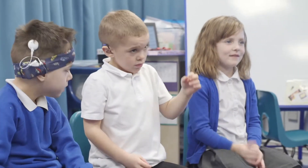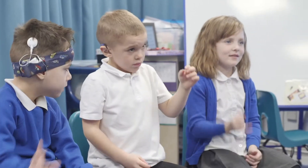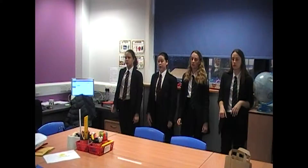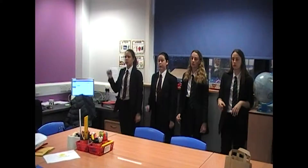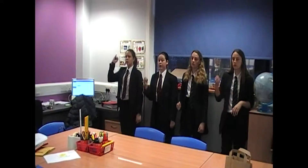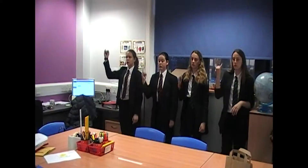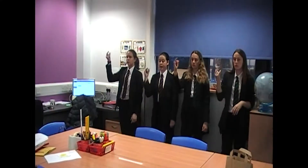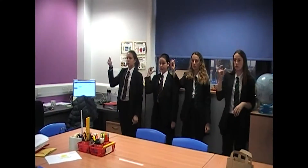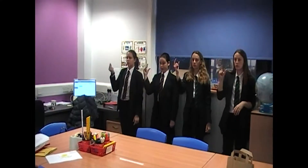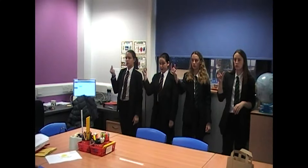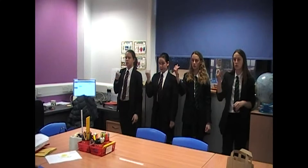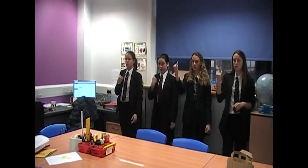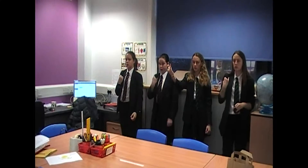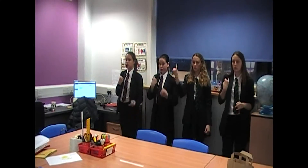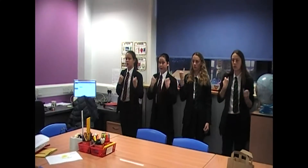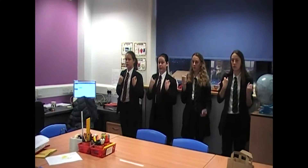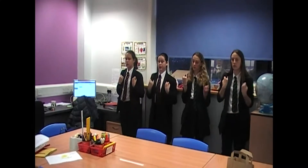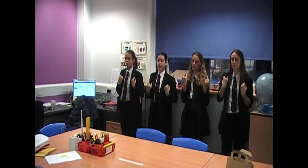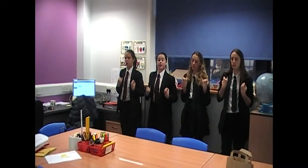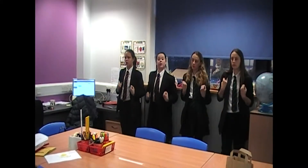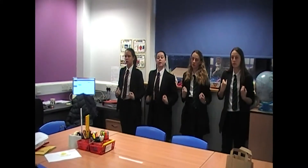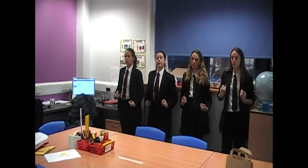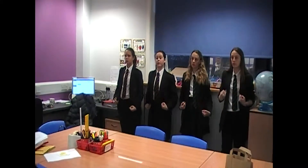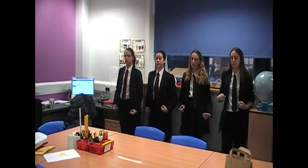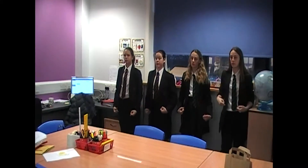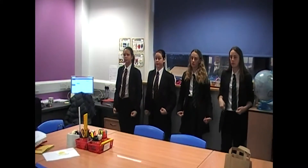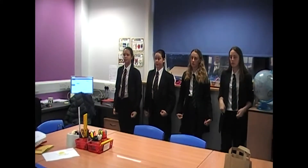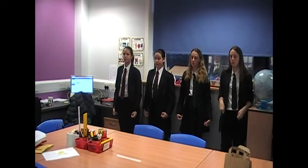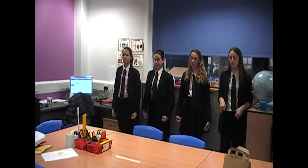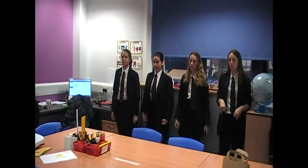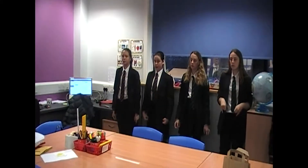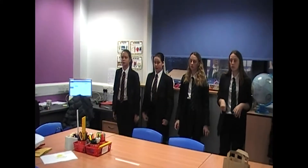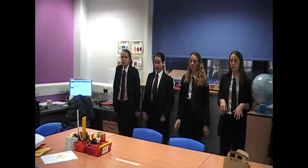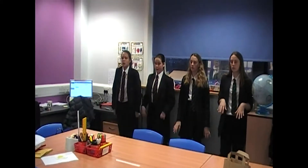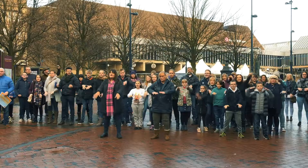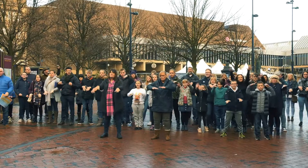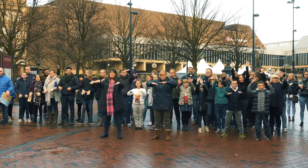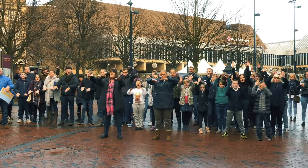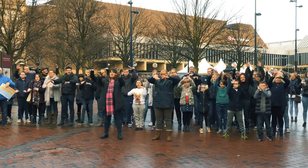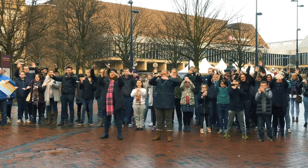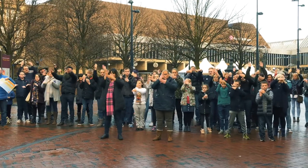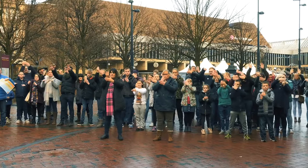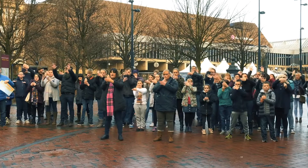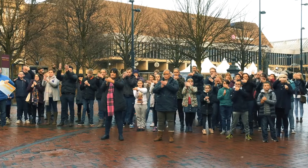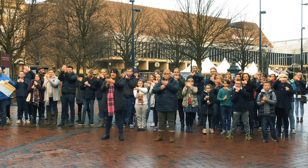When the sharpest words wanna cut me down, I'm gonna send the blood, gonna drown